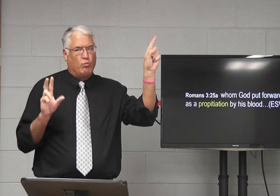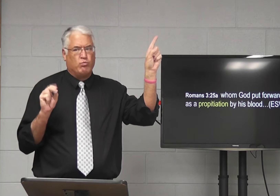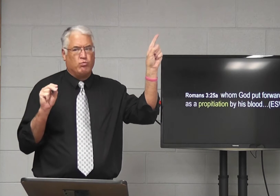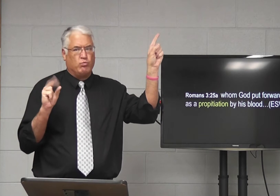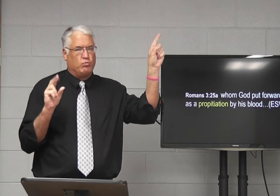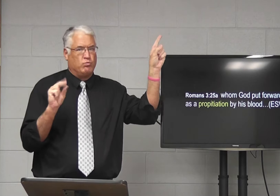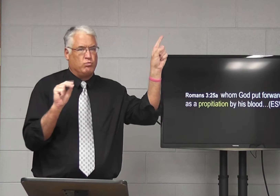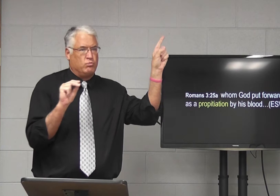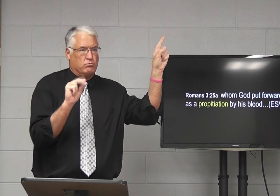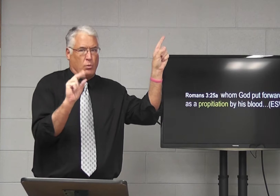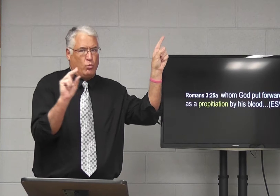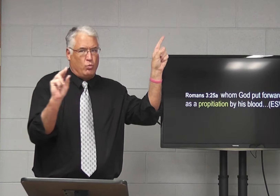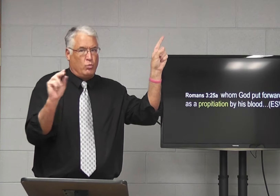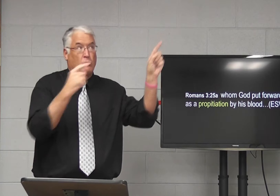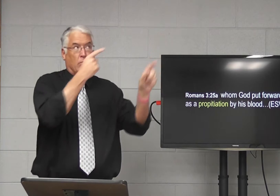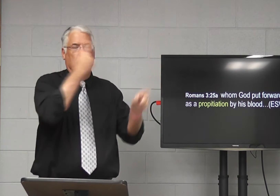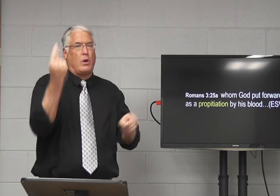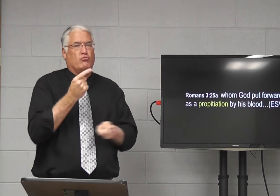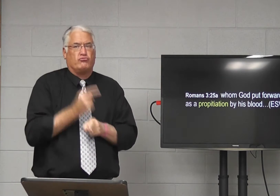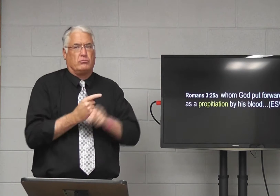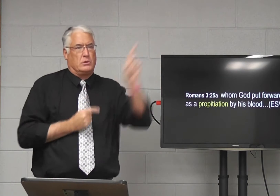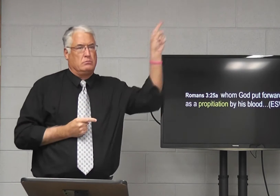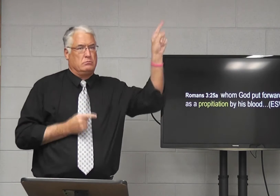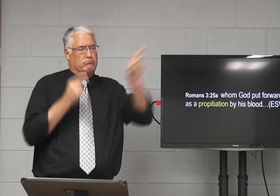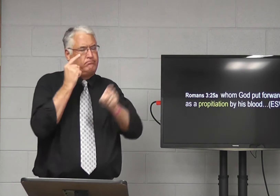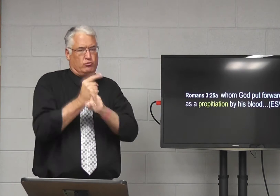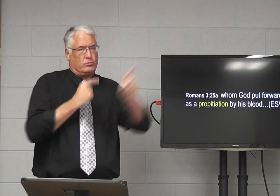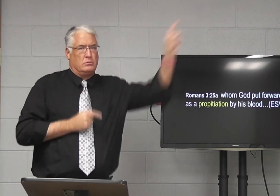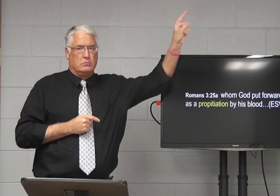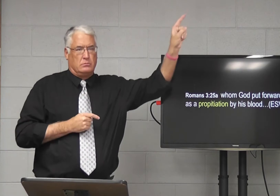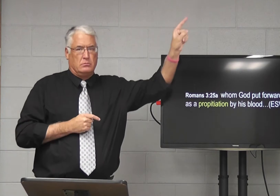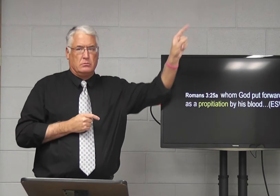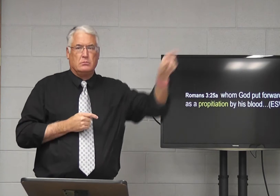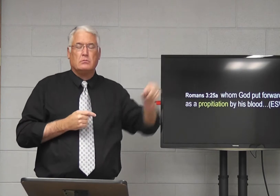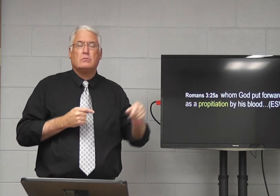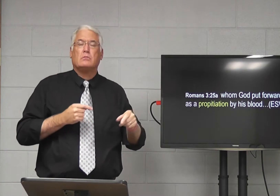Is God mean? No. He's always just.